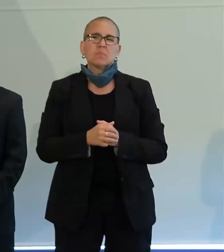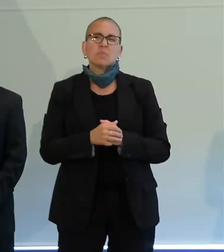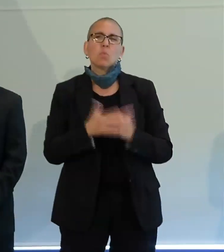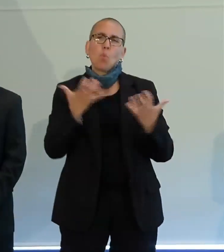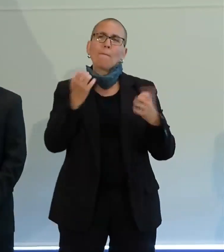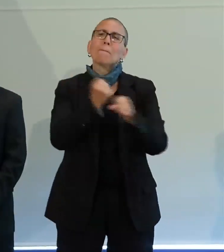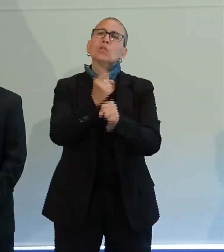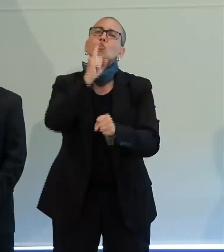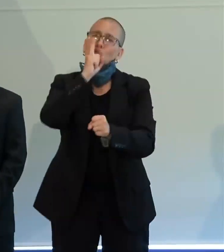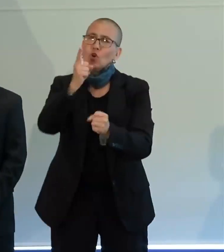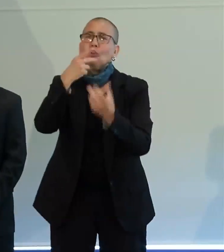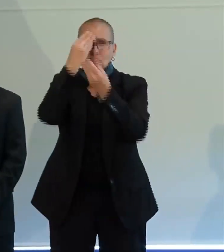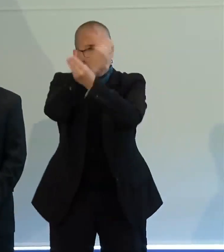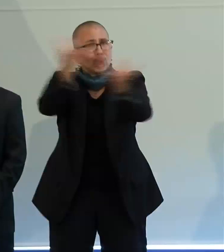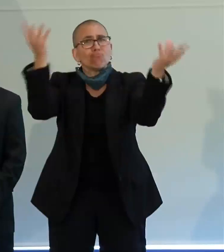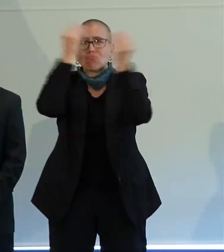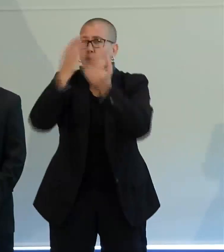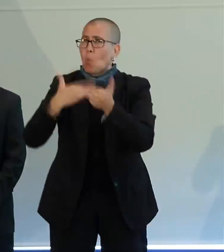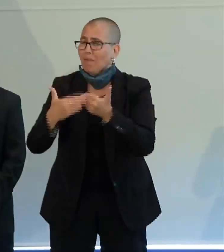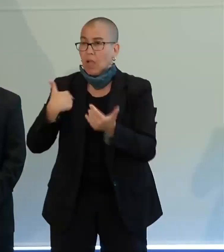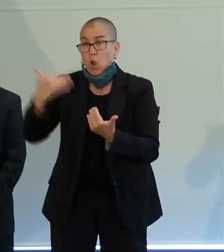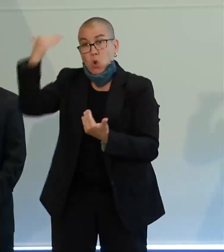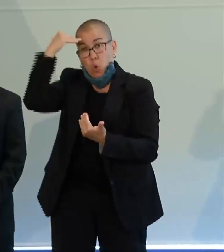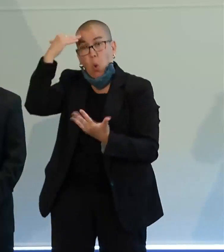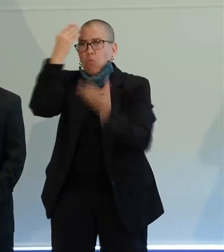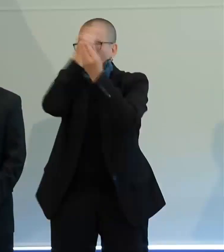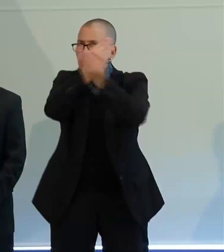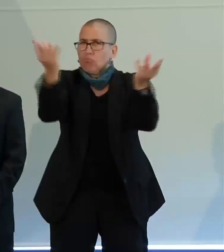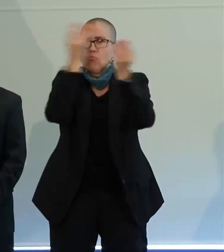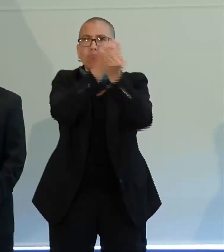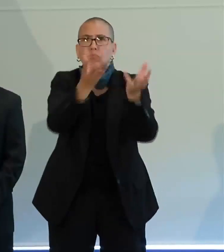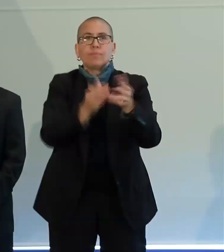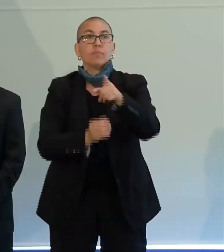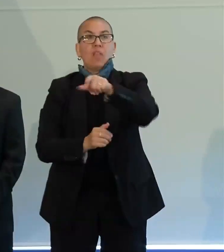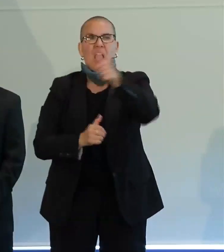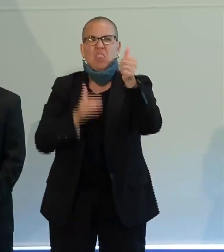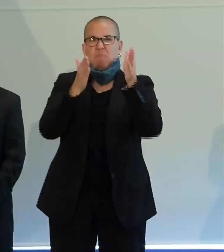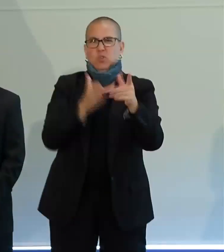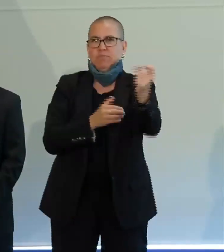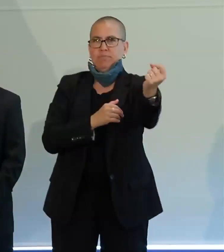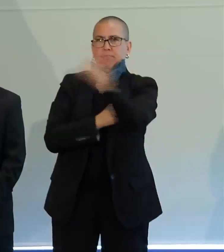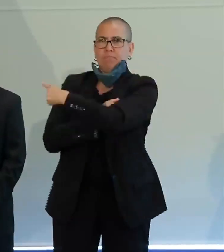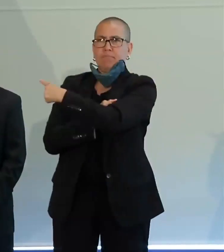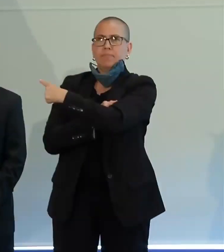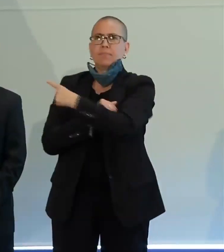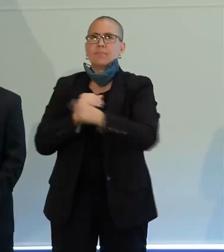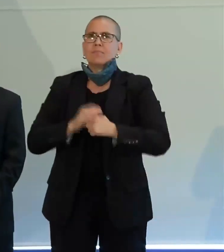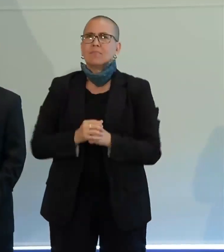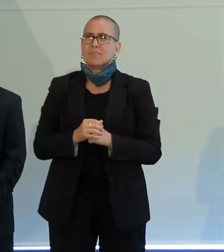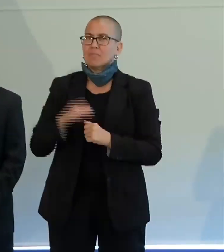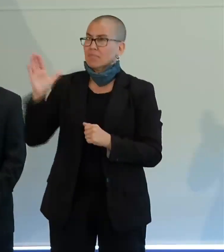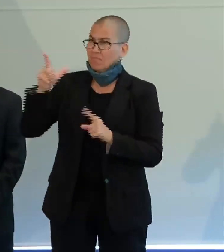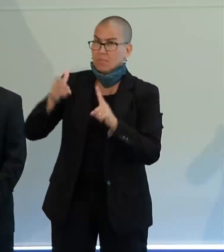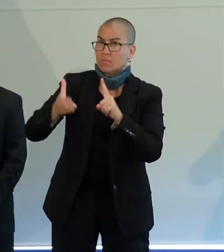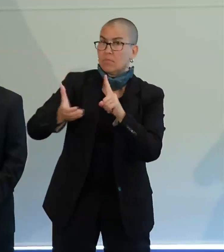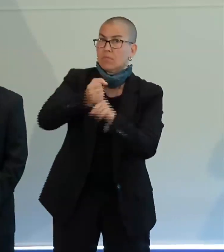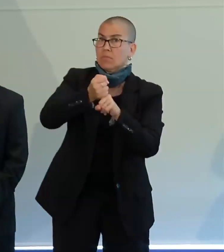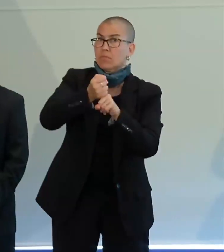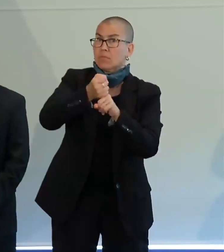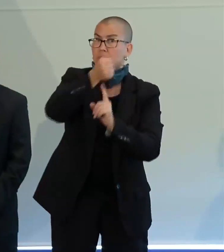also believe in a thorough investigation, most importantly. General, the three officers been taken into custody? I'll